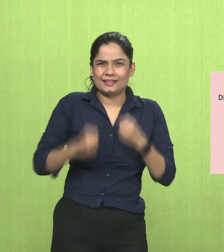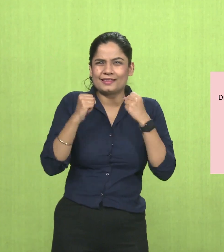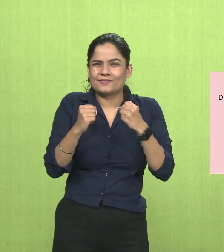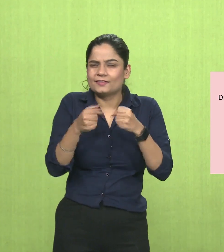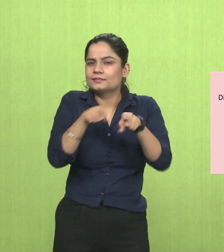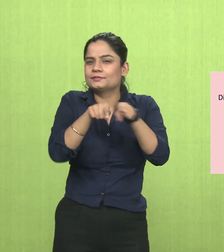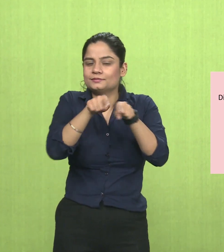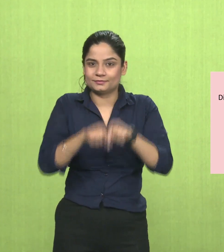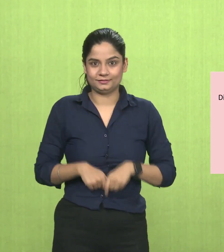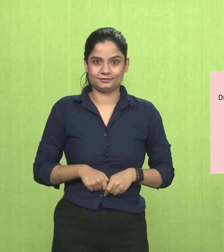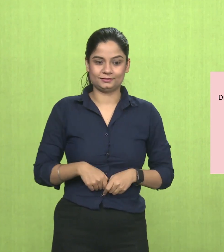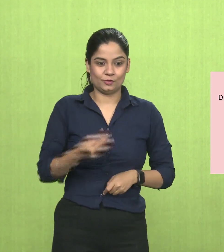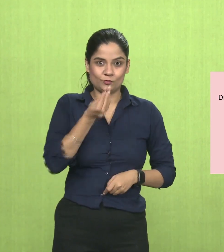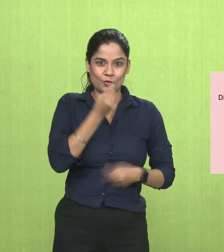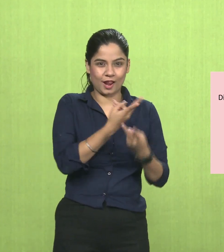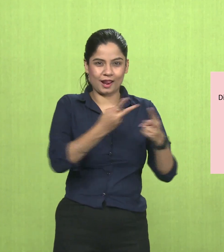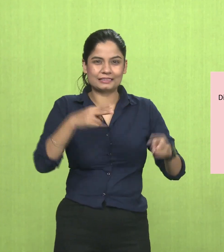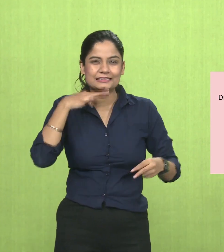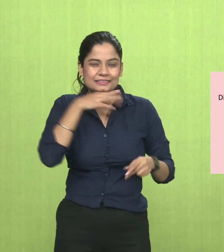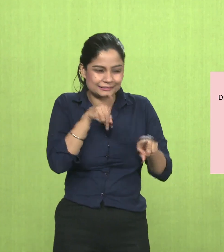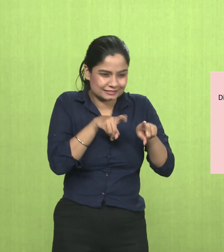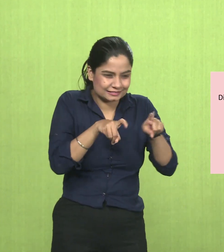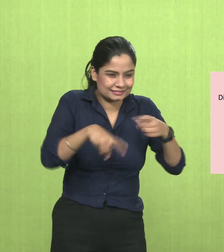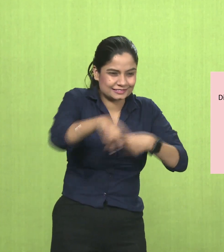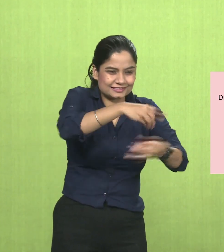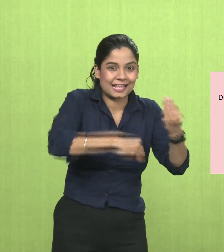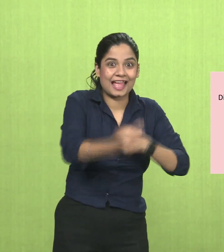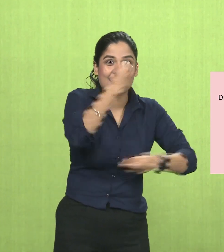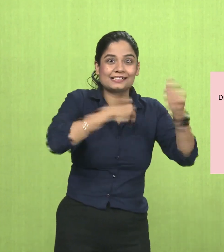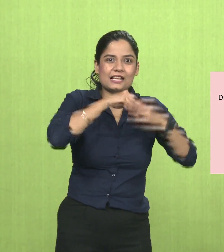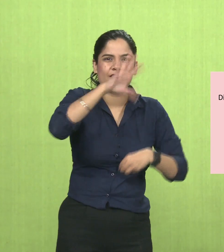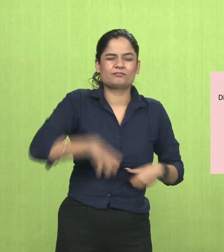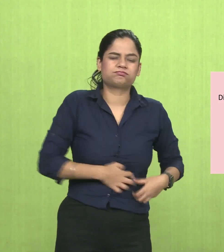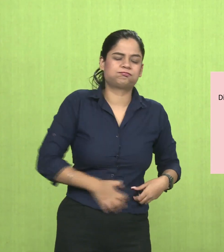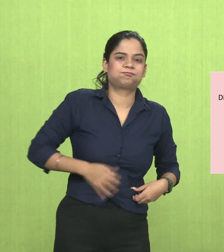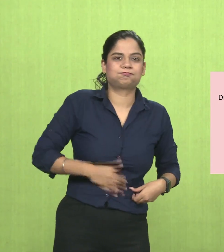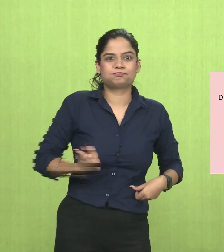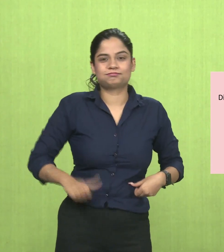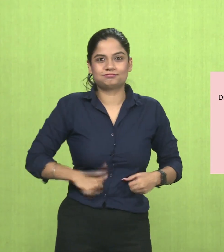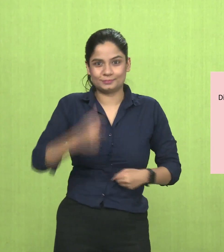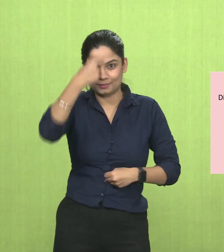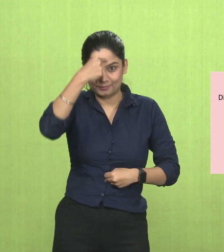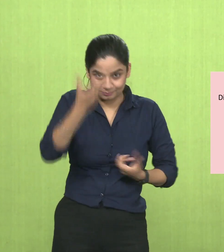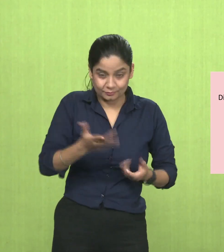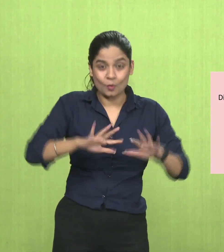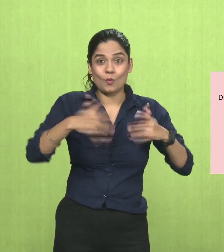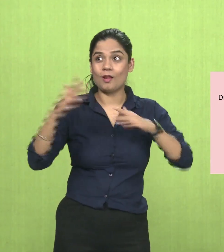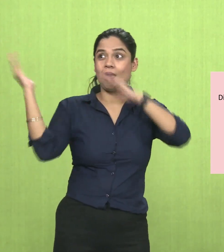Diets that we should specifically take in these diseases. Diseases due to infection like diarrhea